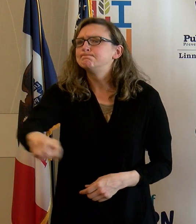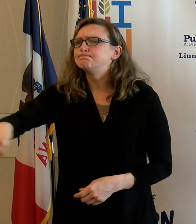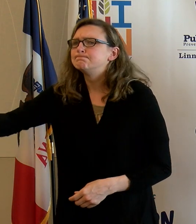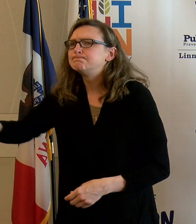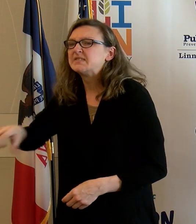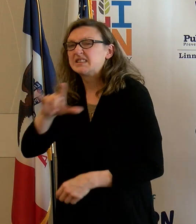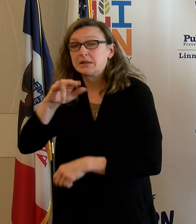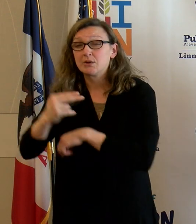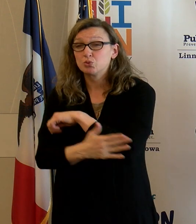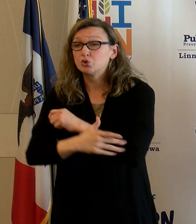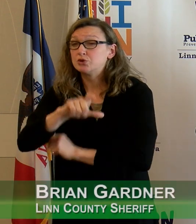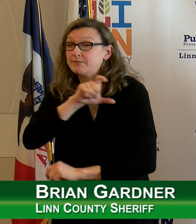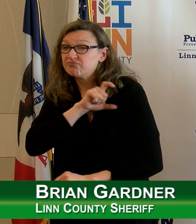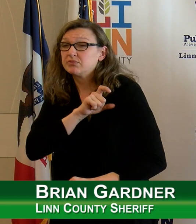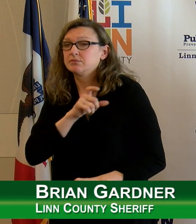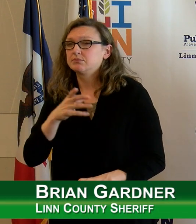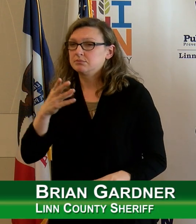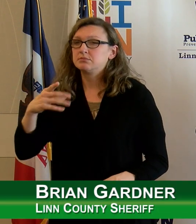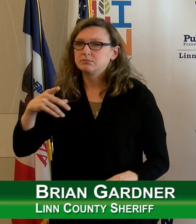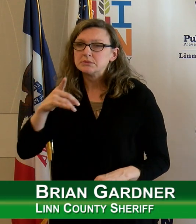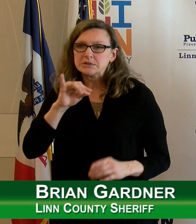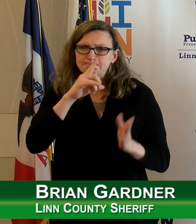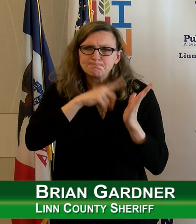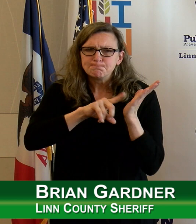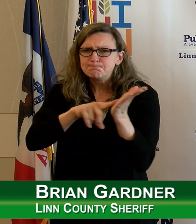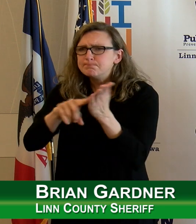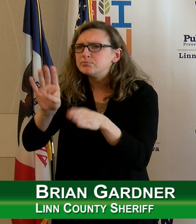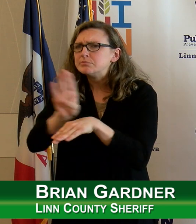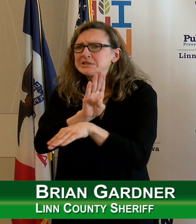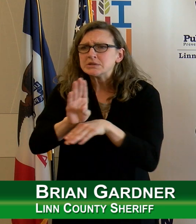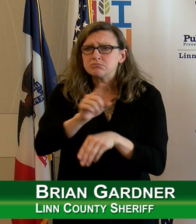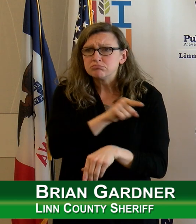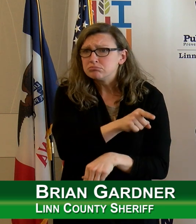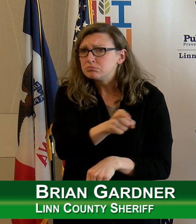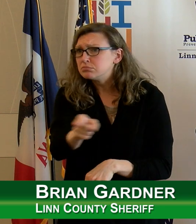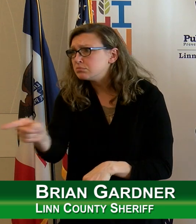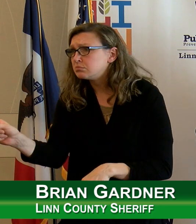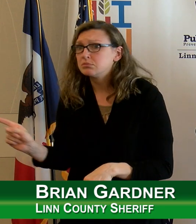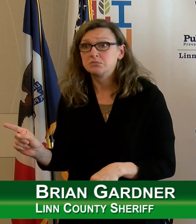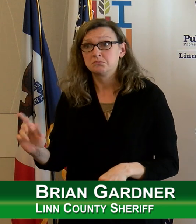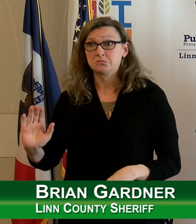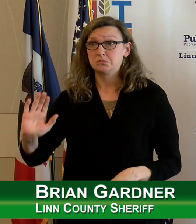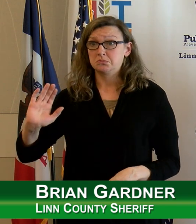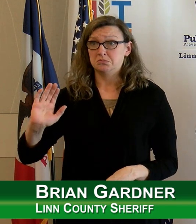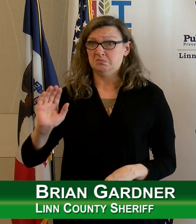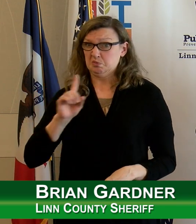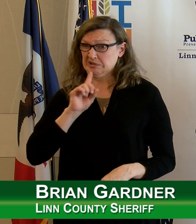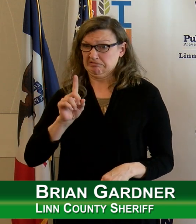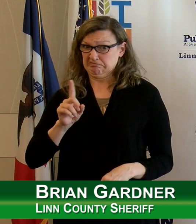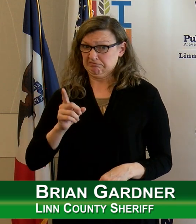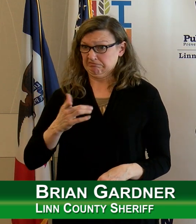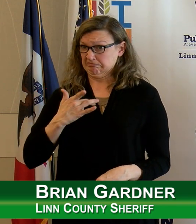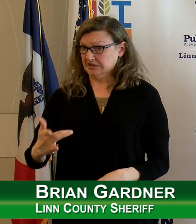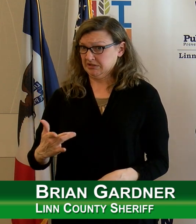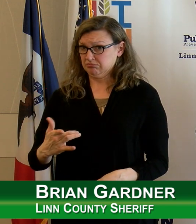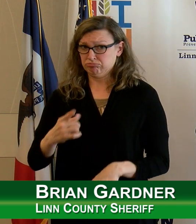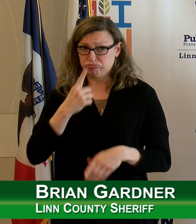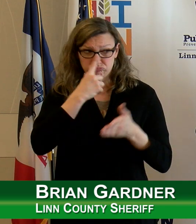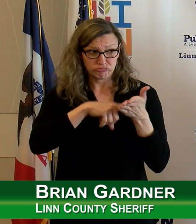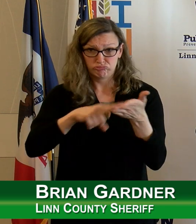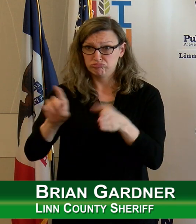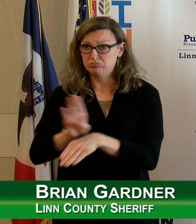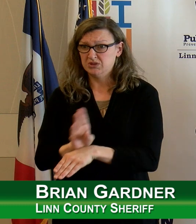County. We're increasing those business checks even at hours of the day we normally may not have, even daytime business checks for those that are